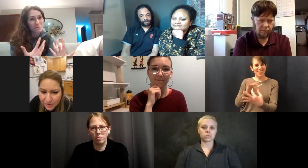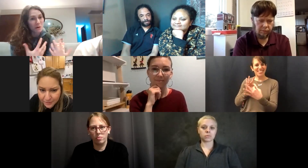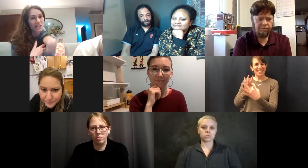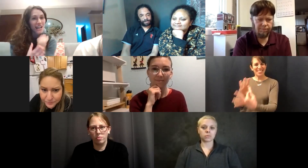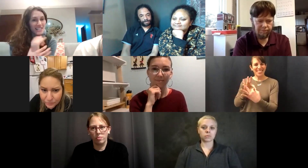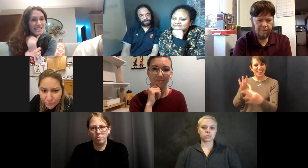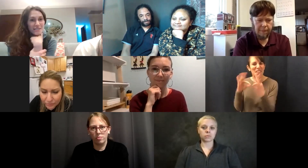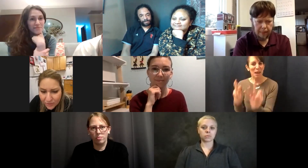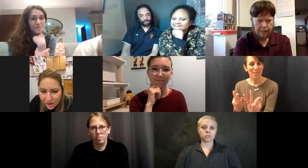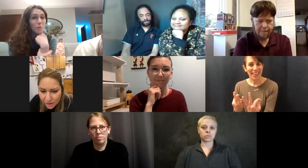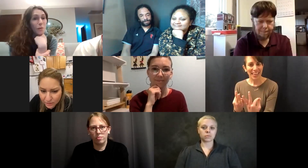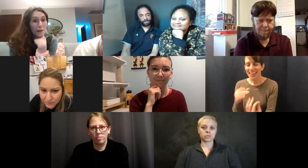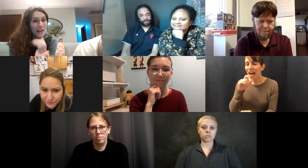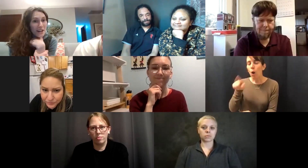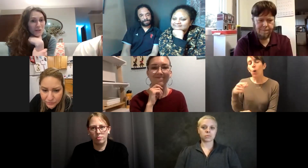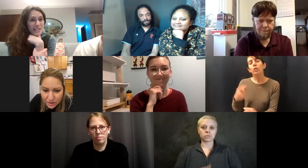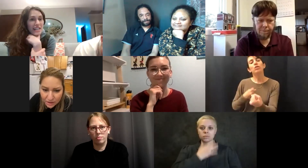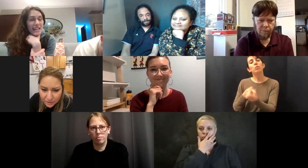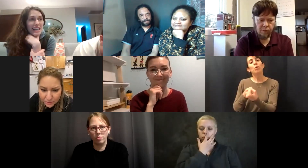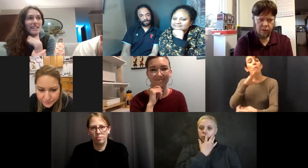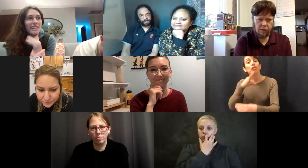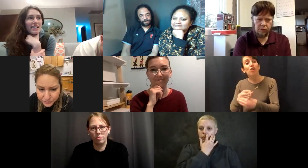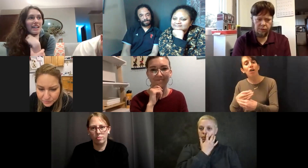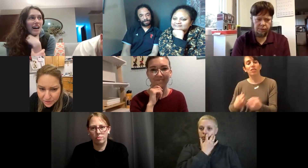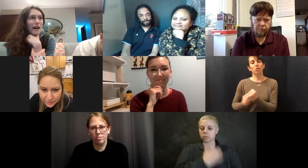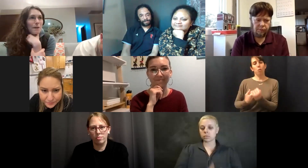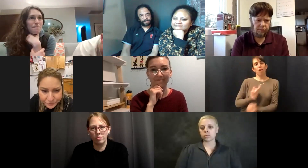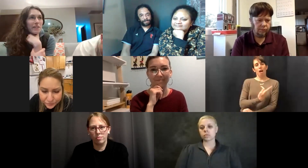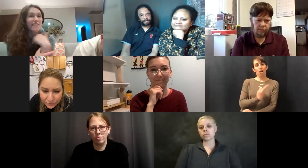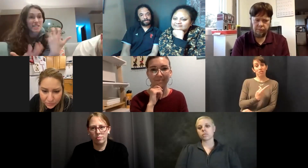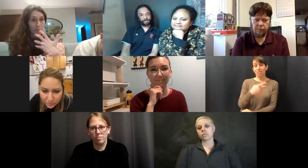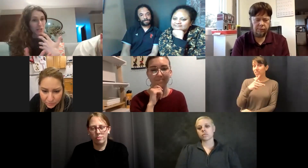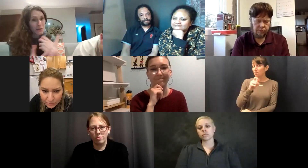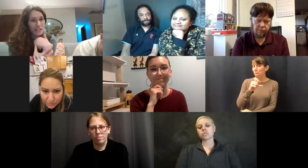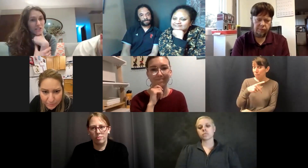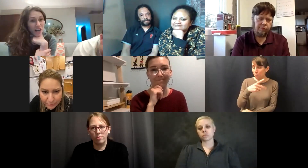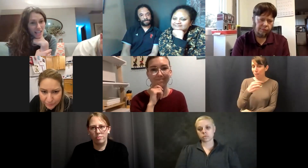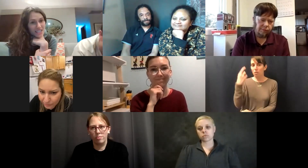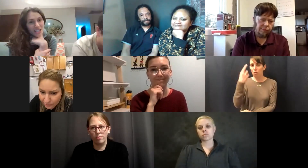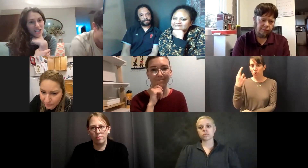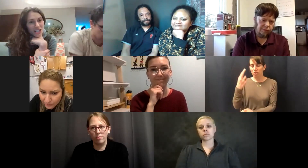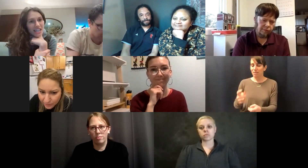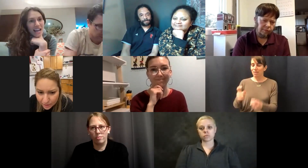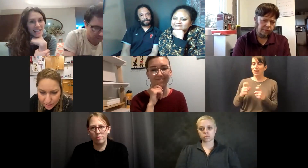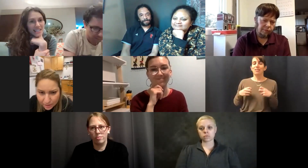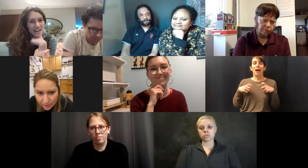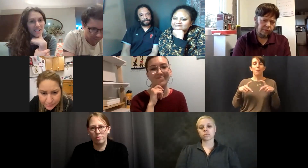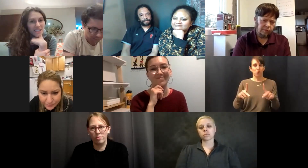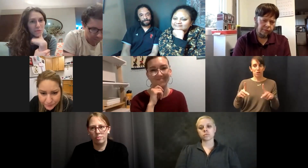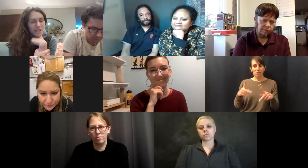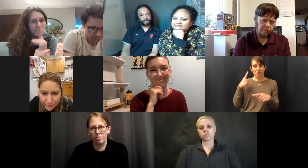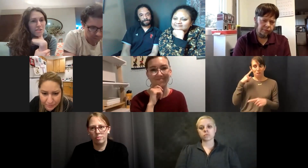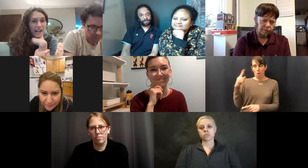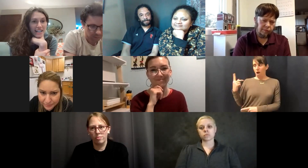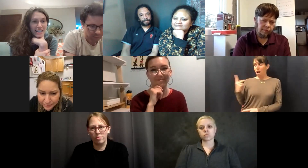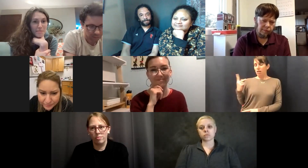but they've supported us, both Pip and Rosen, in giving us opportunities for us to learn ASL